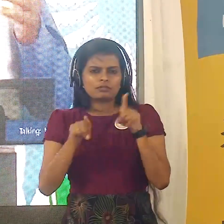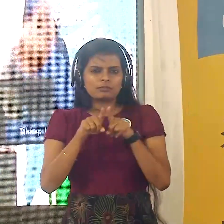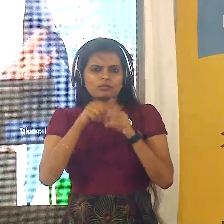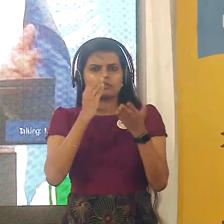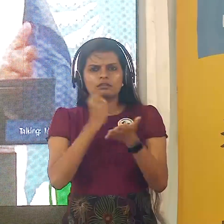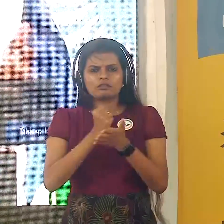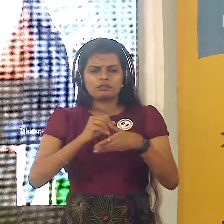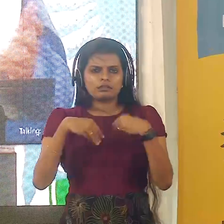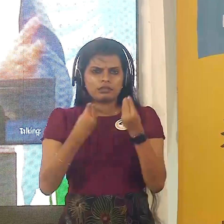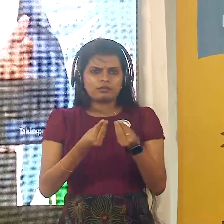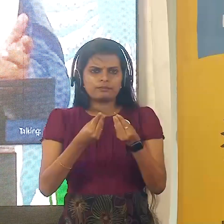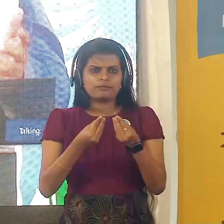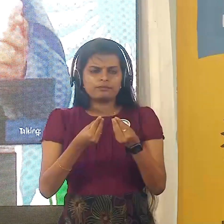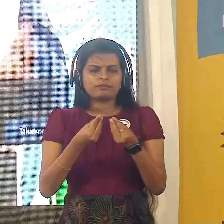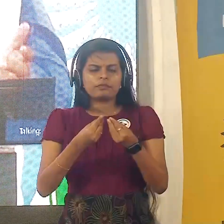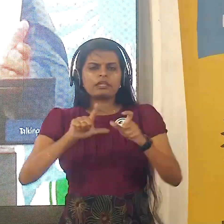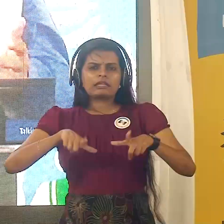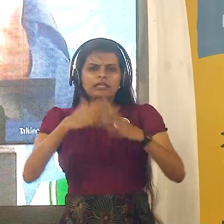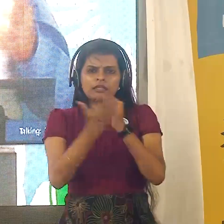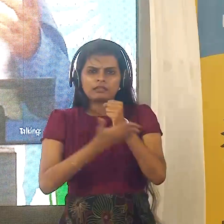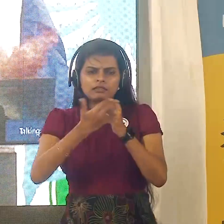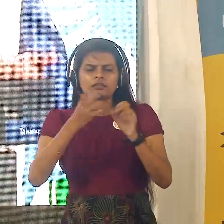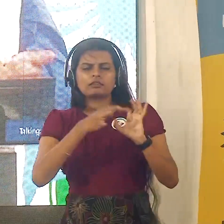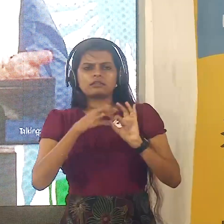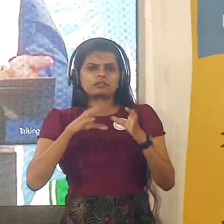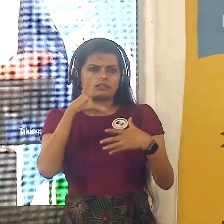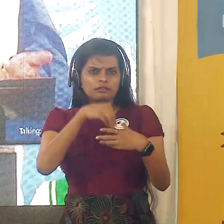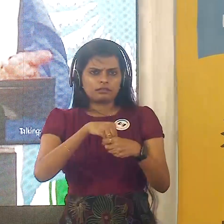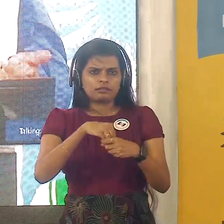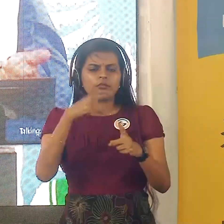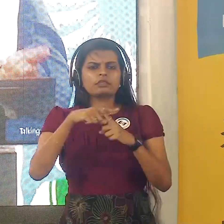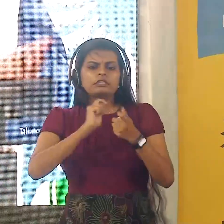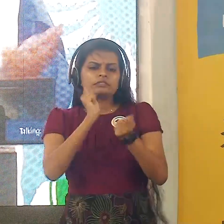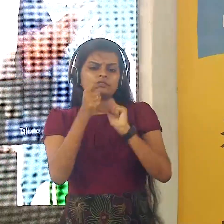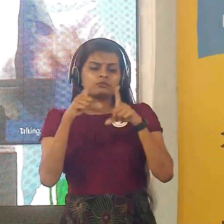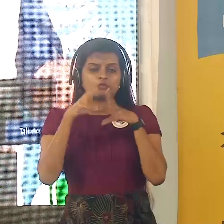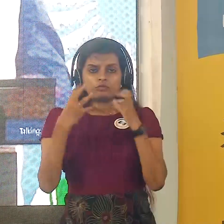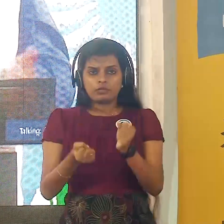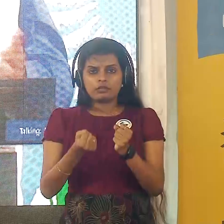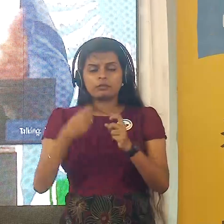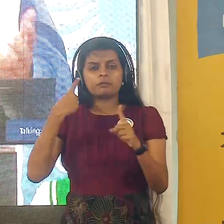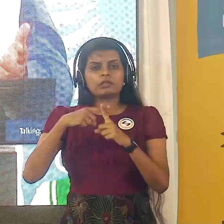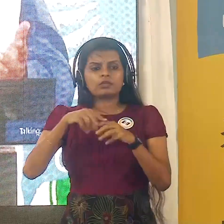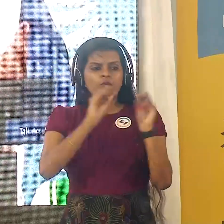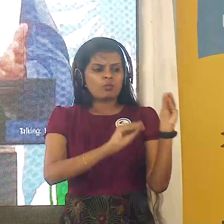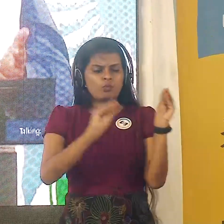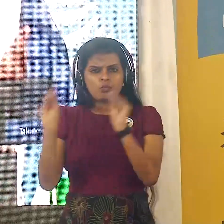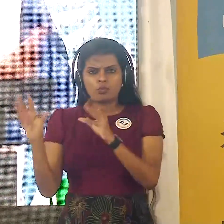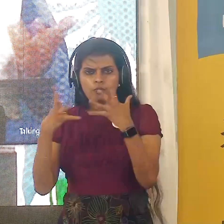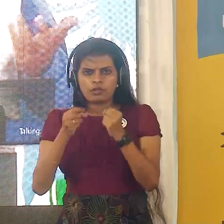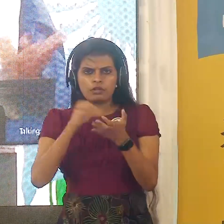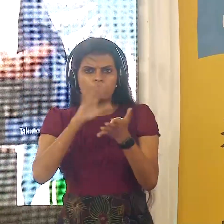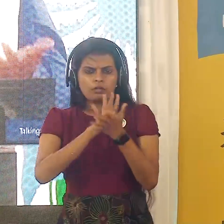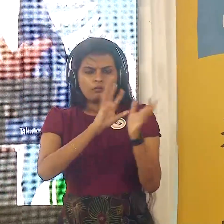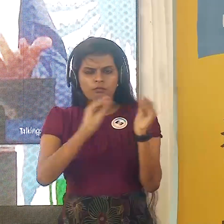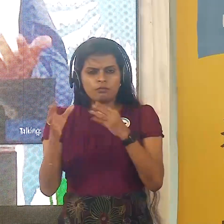will certainly take conscious view, and if there is any need for change or reallocation of the lands, it